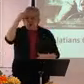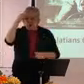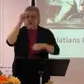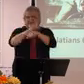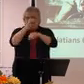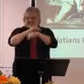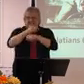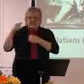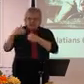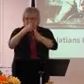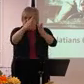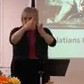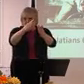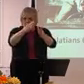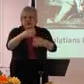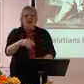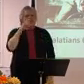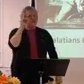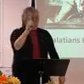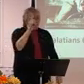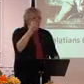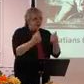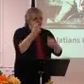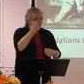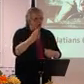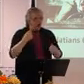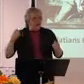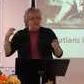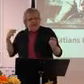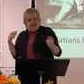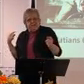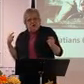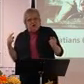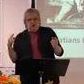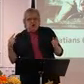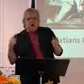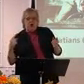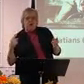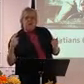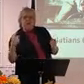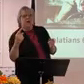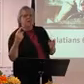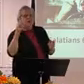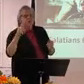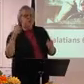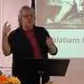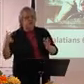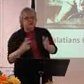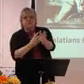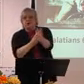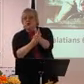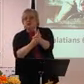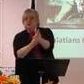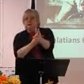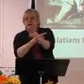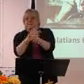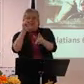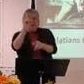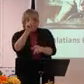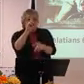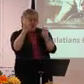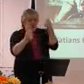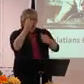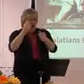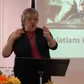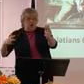construction, there's always that one vehicle that wants to go all the way up when you're supposed to merge. Are you with me?